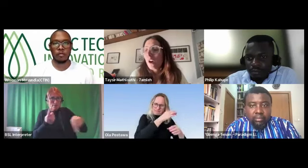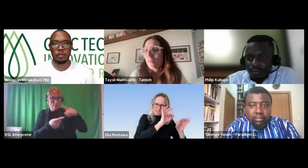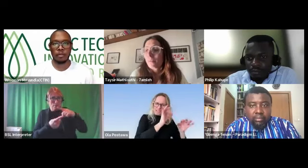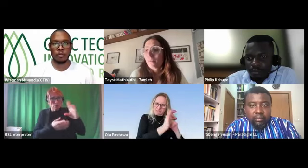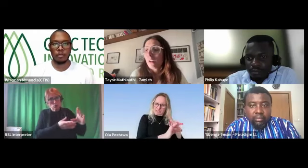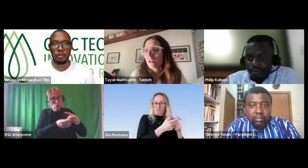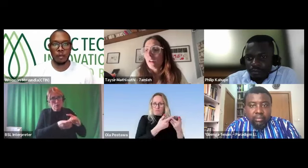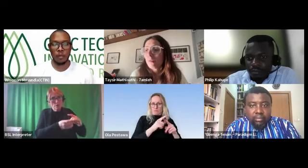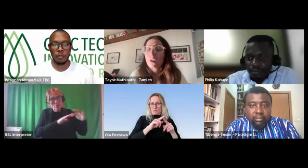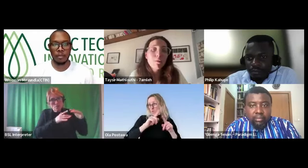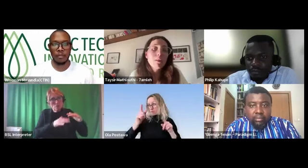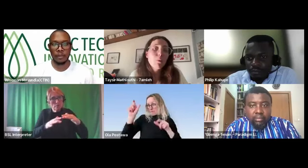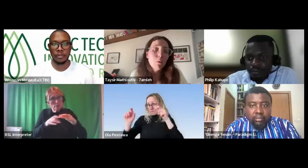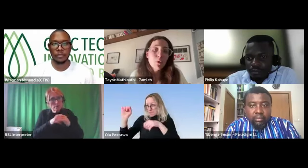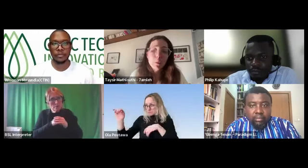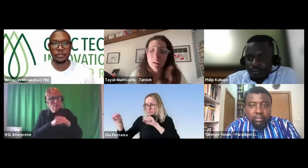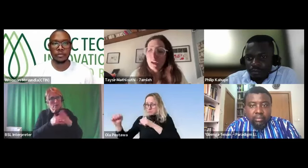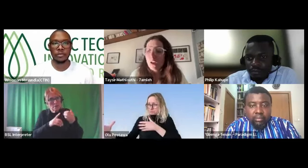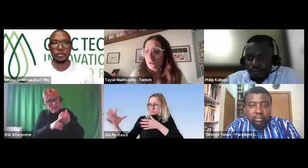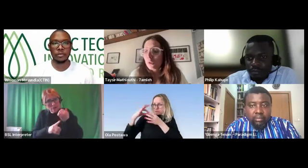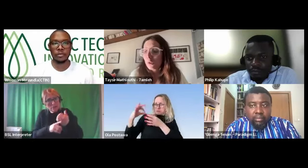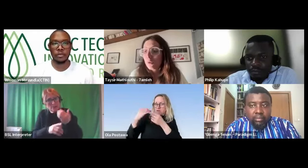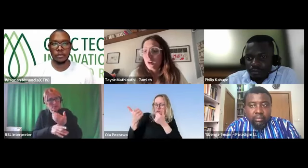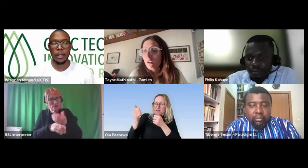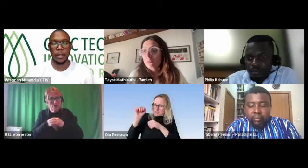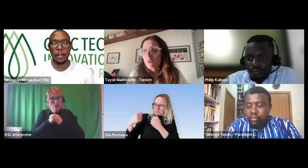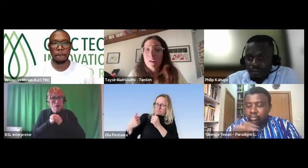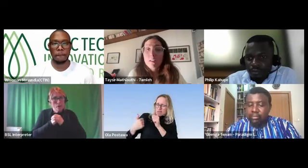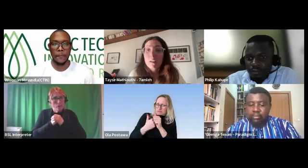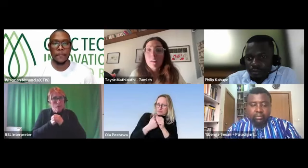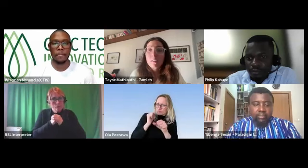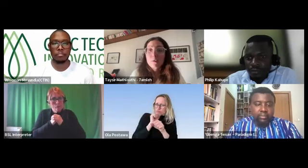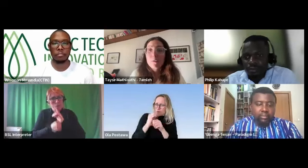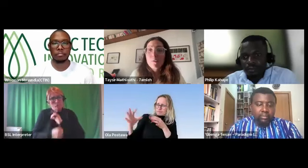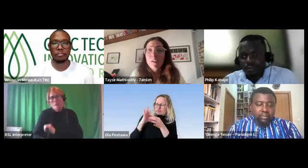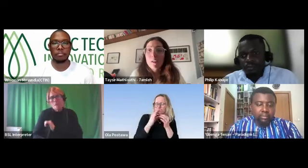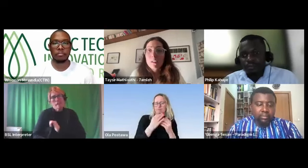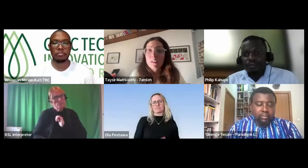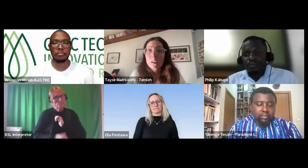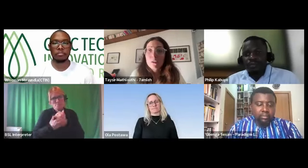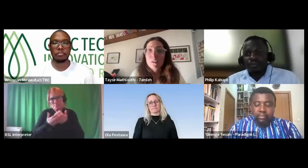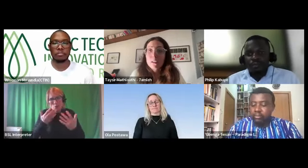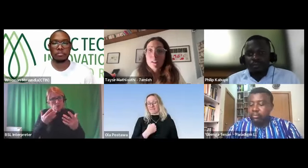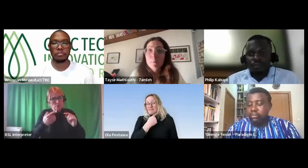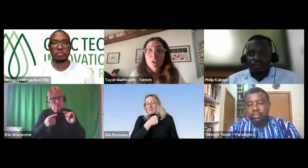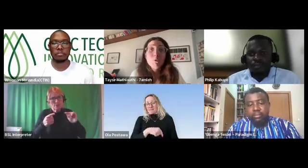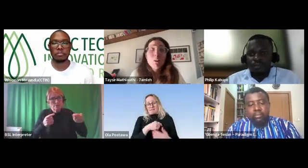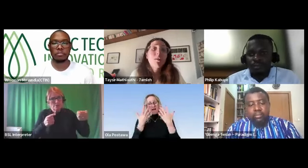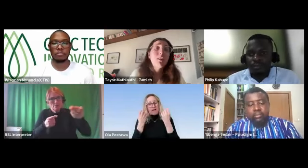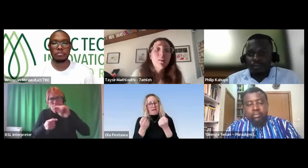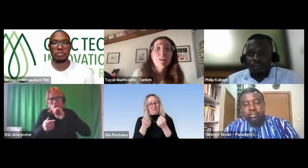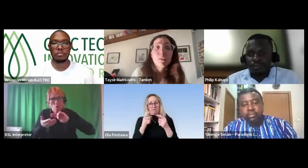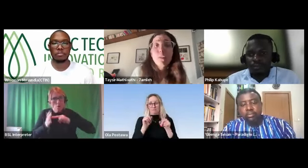join the advocacy work we're doing. So to be honest, I think that most of the organizations, and